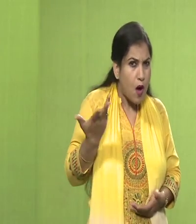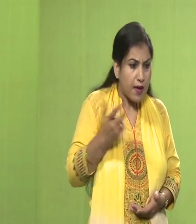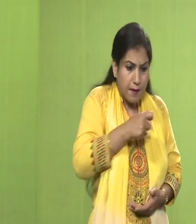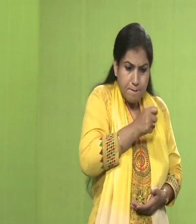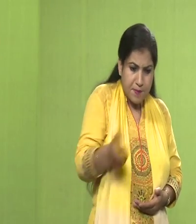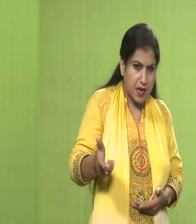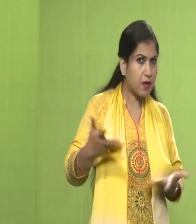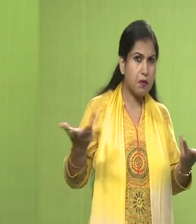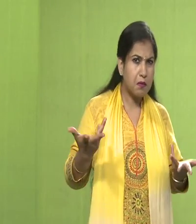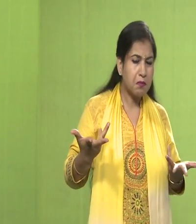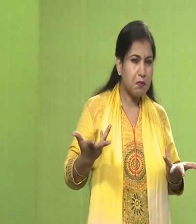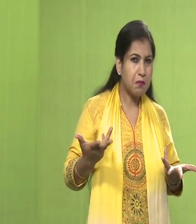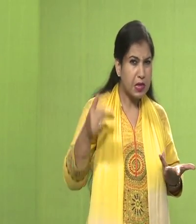money?